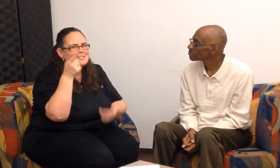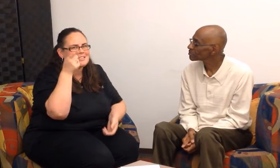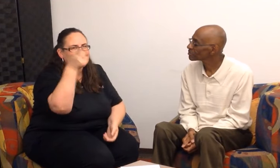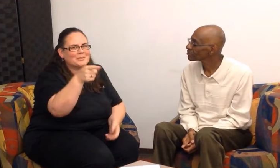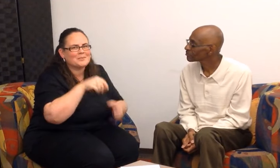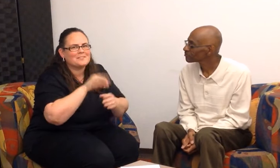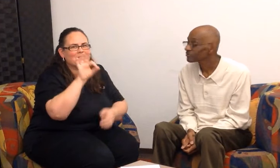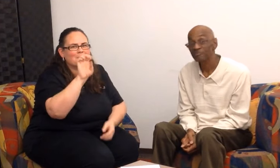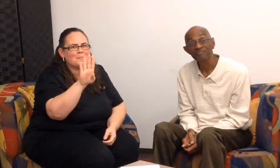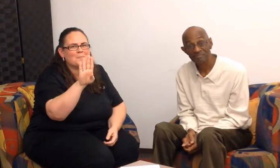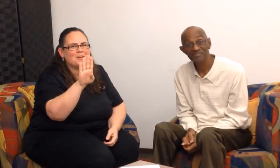We hope to see you in February.